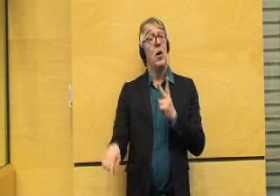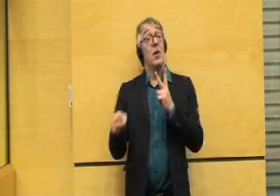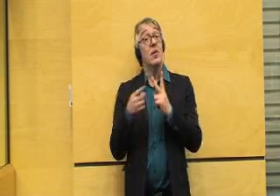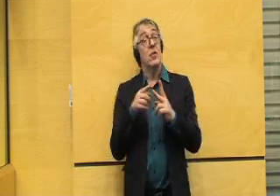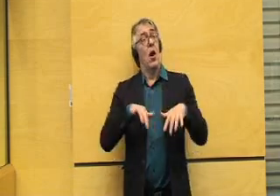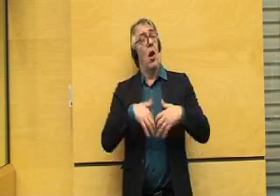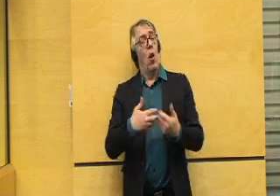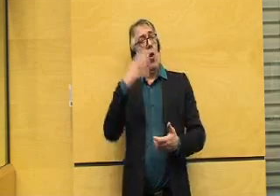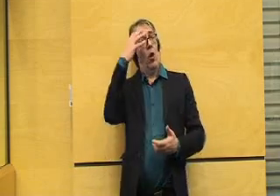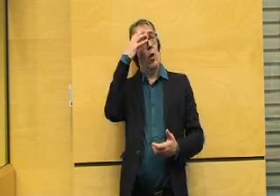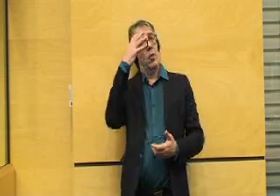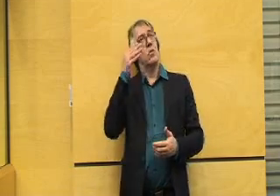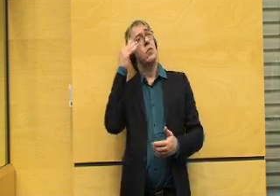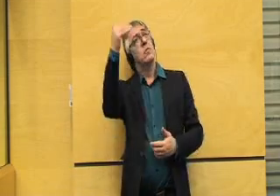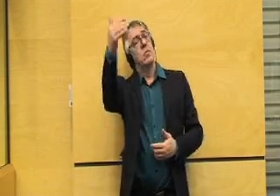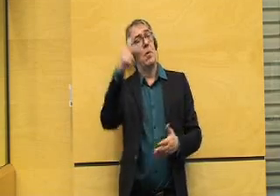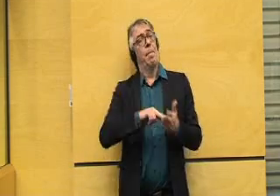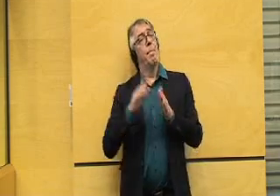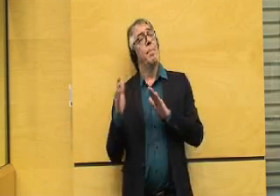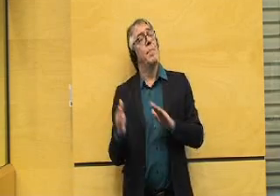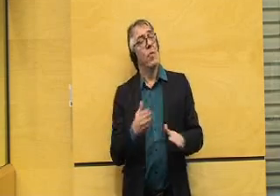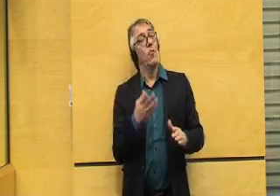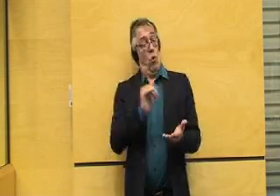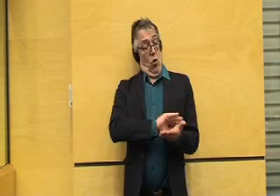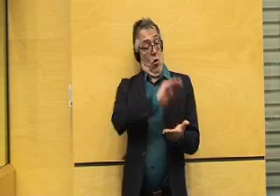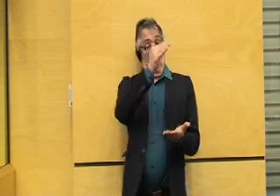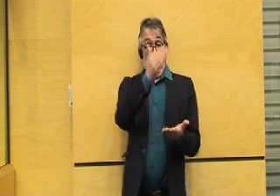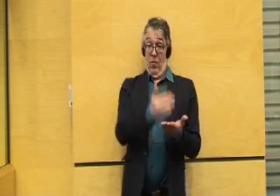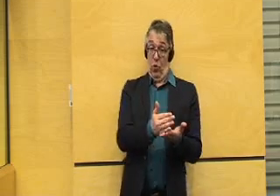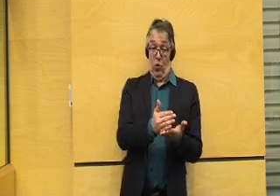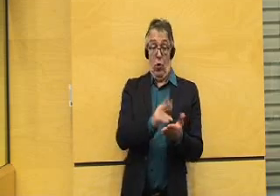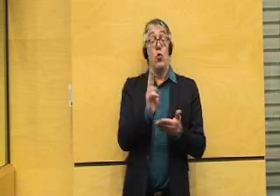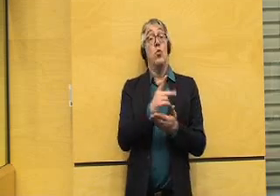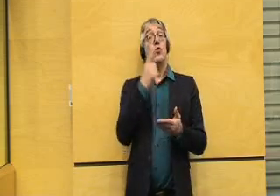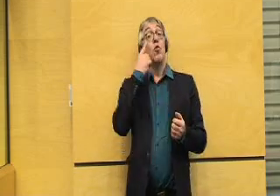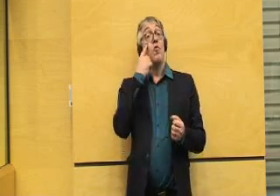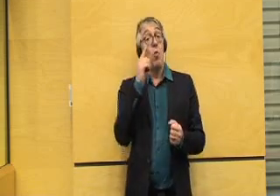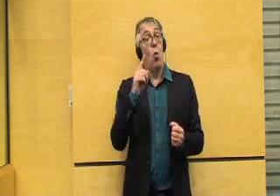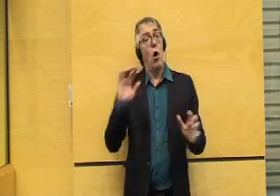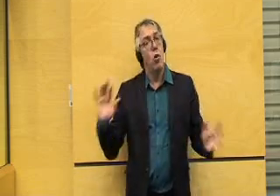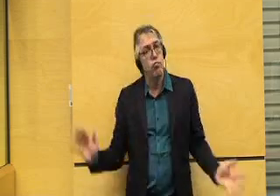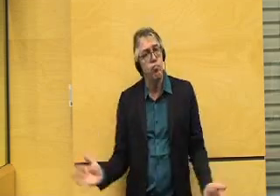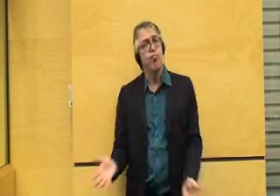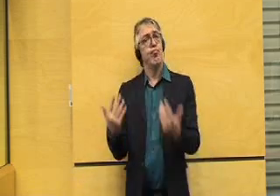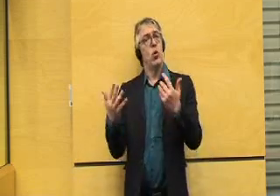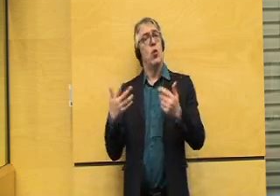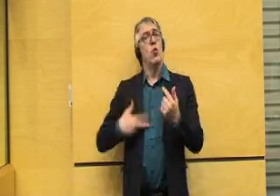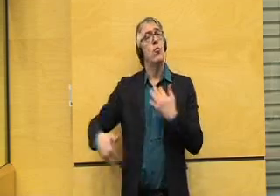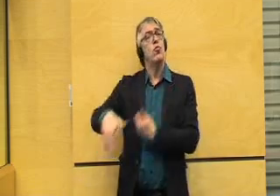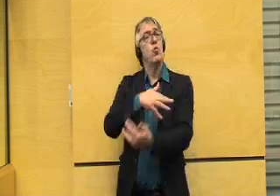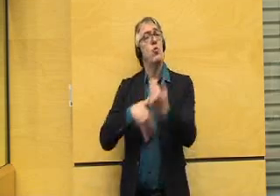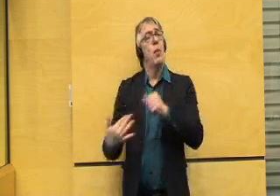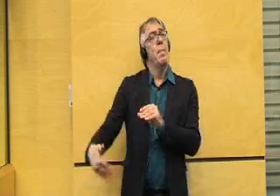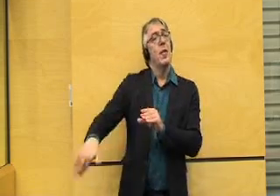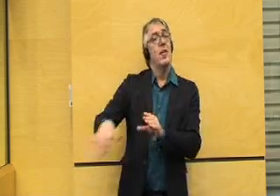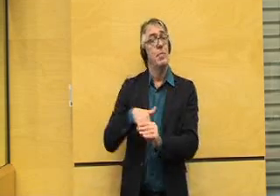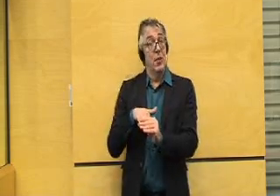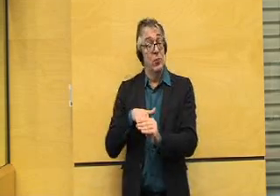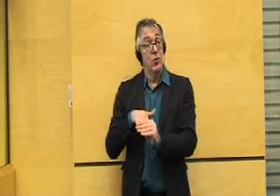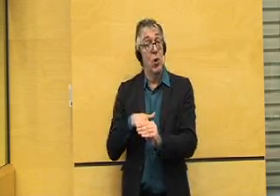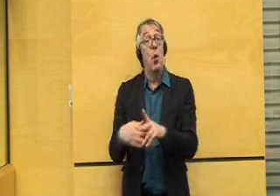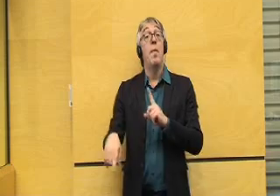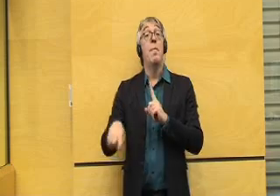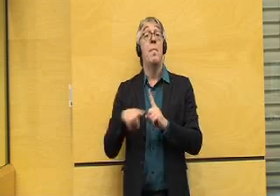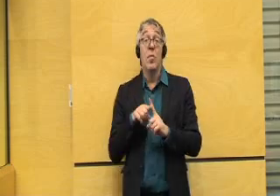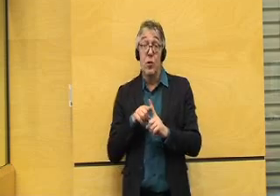of persons with disabilities, promoting their social participation, but also obtaining the participatory level of monitoring